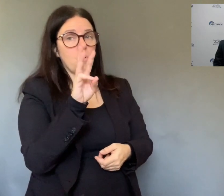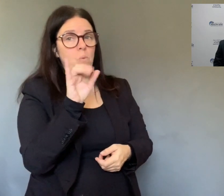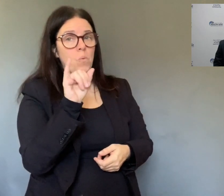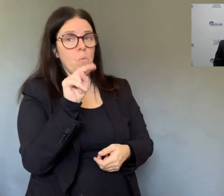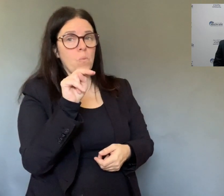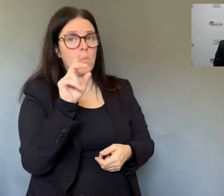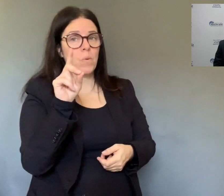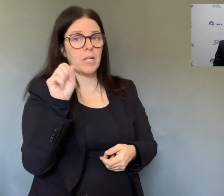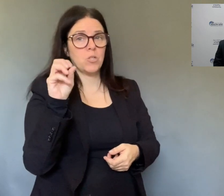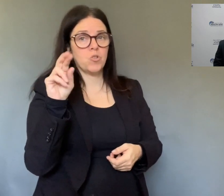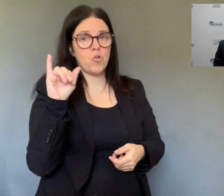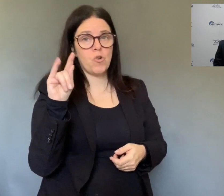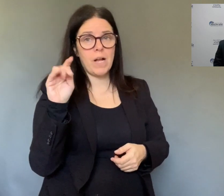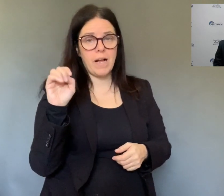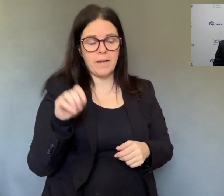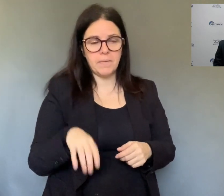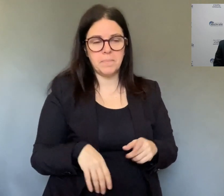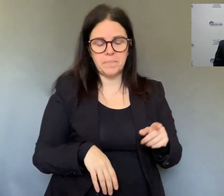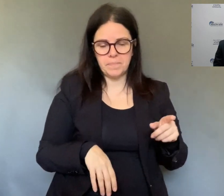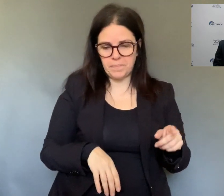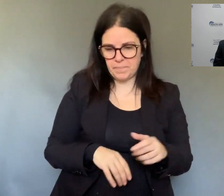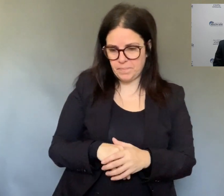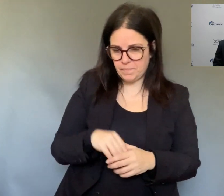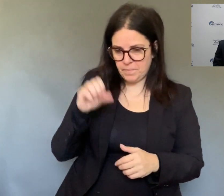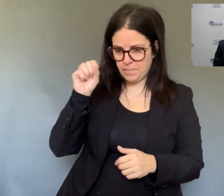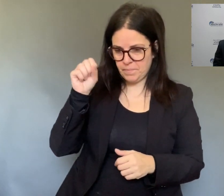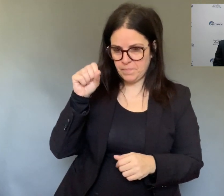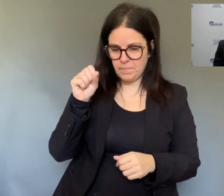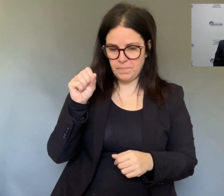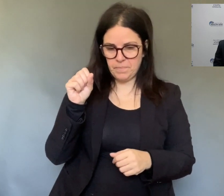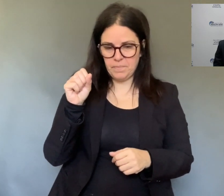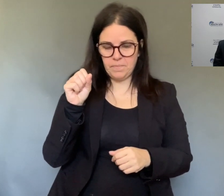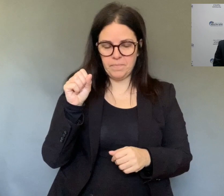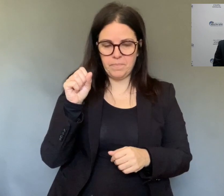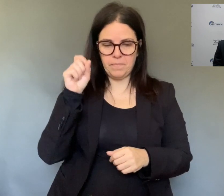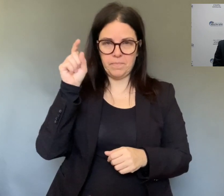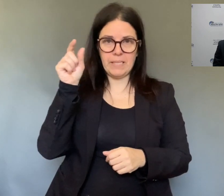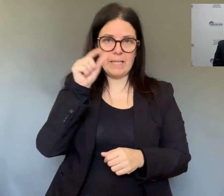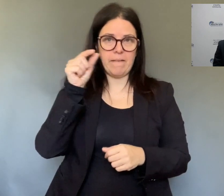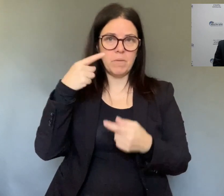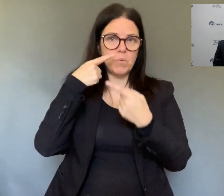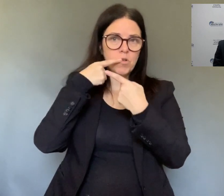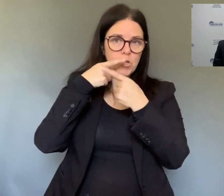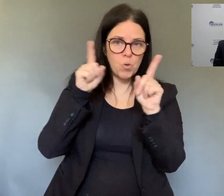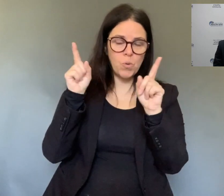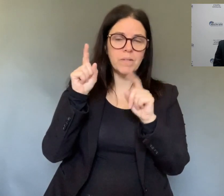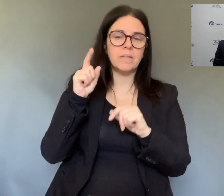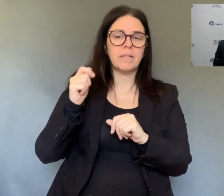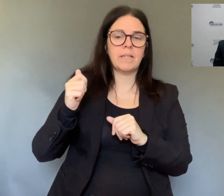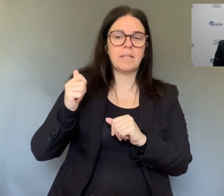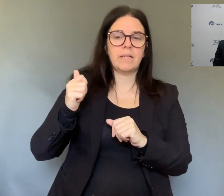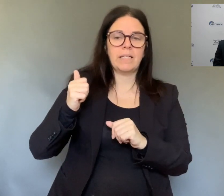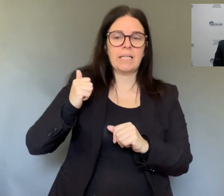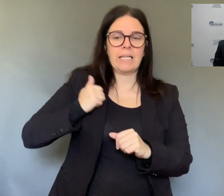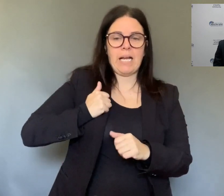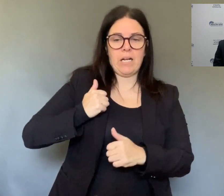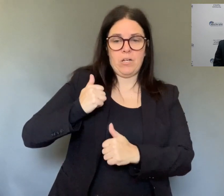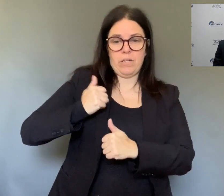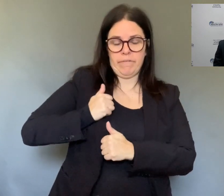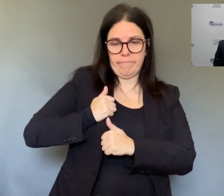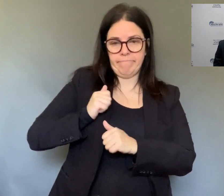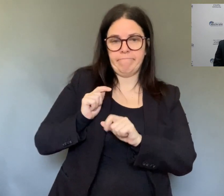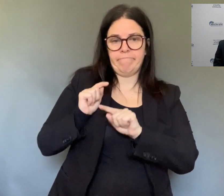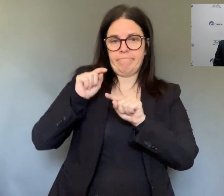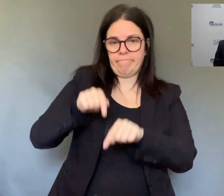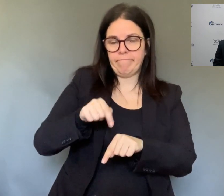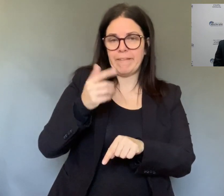Yeah, the province announced this morning that Canadian Armed Forces personnel have been deployed to 5 long-term care homes across